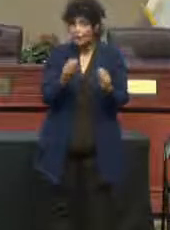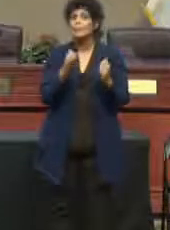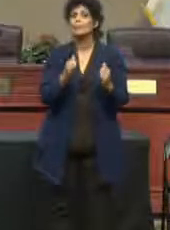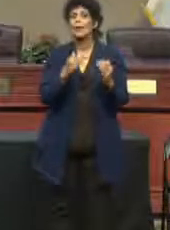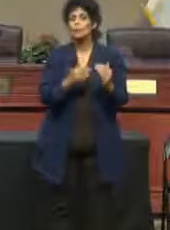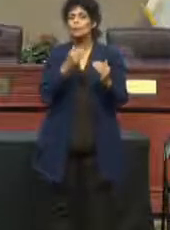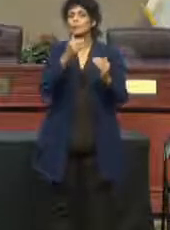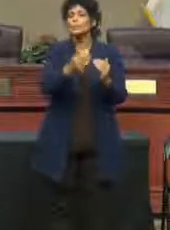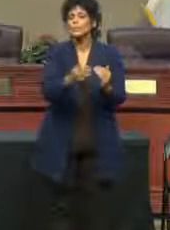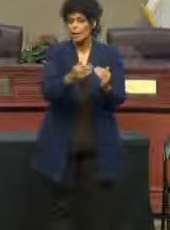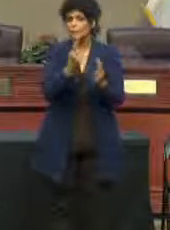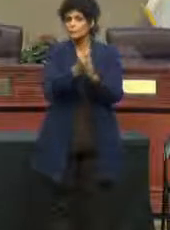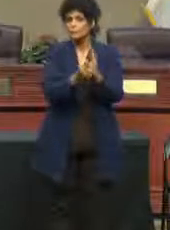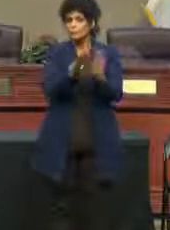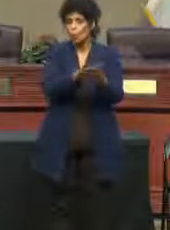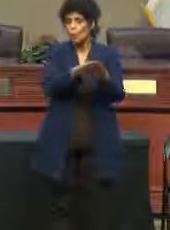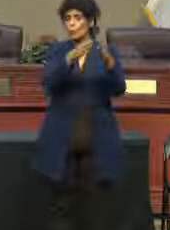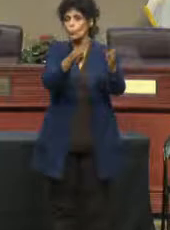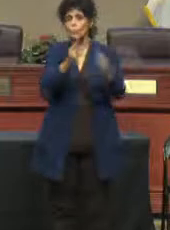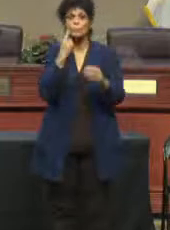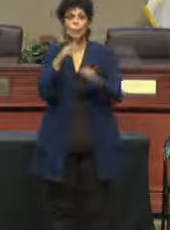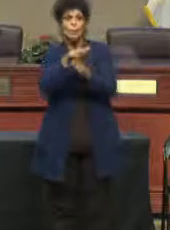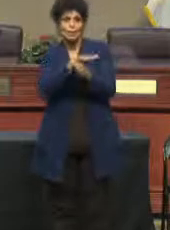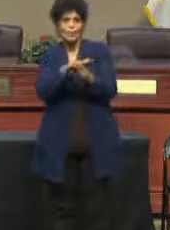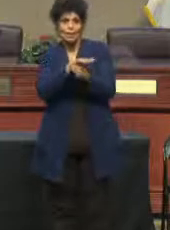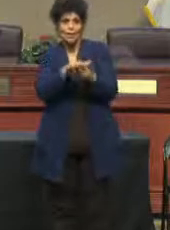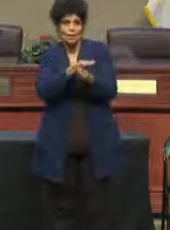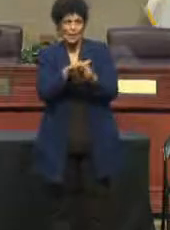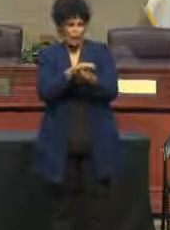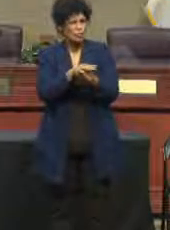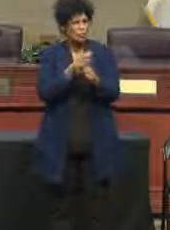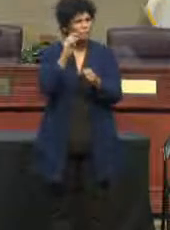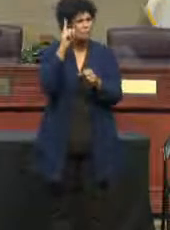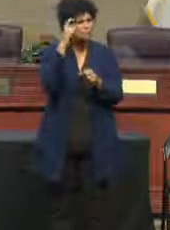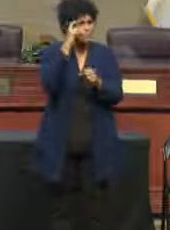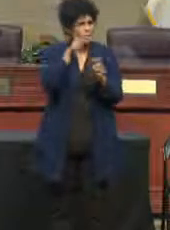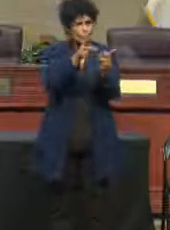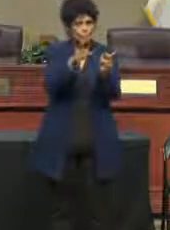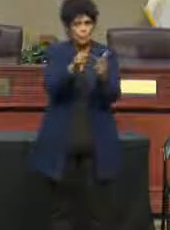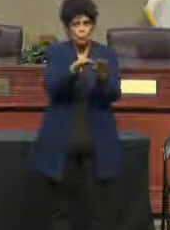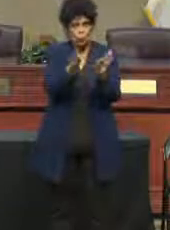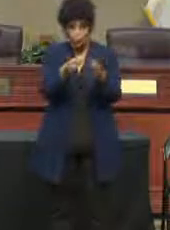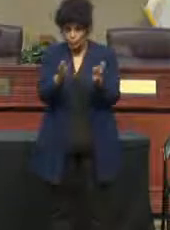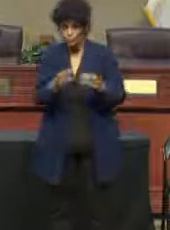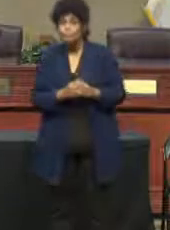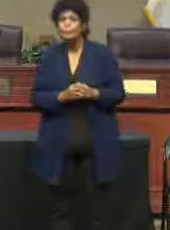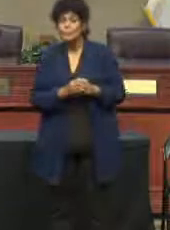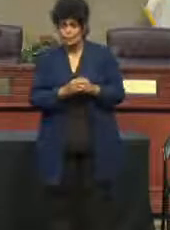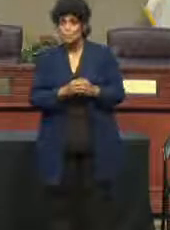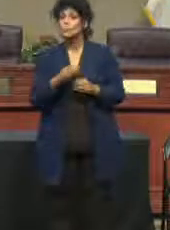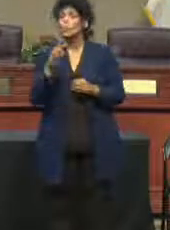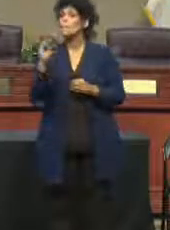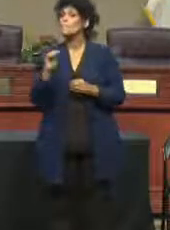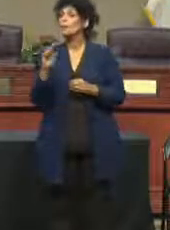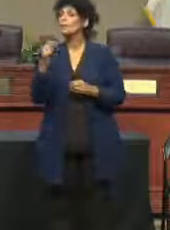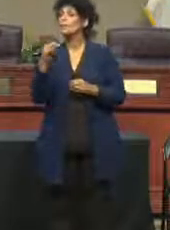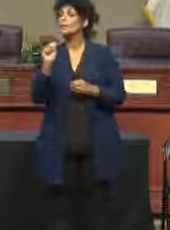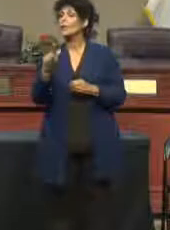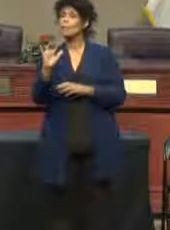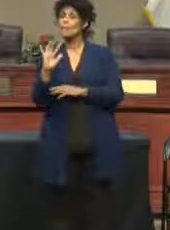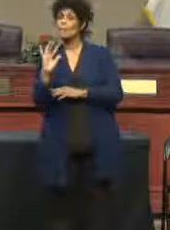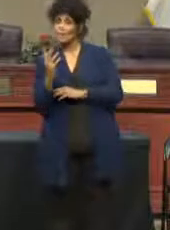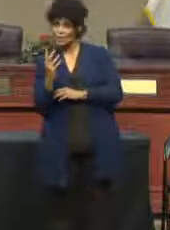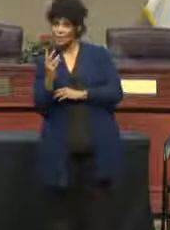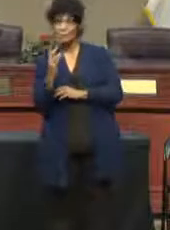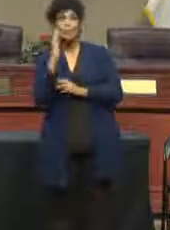of county facilities. Our county facilities will be reopened on Monday, April the 5th. It includes